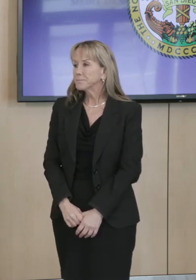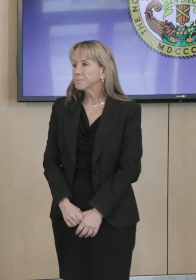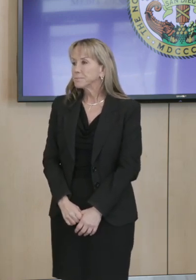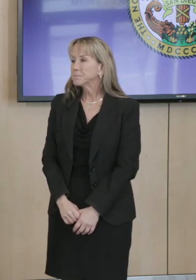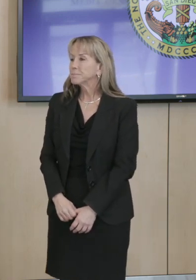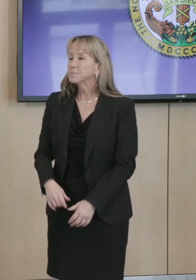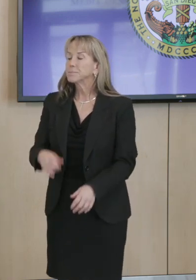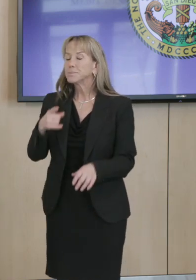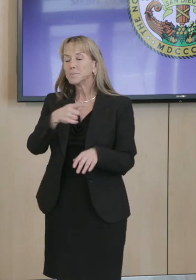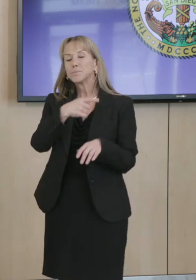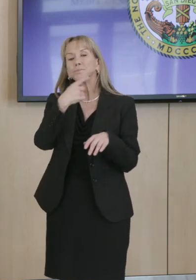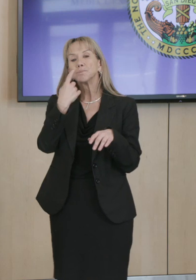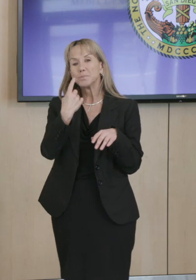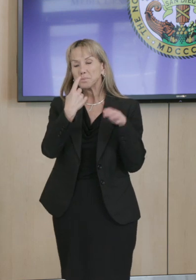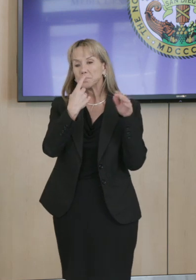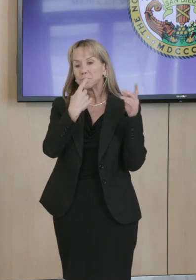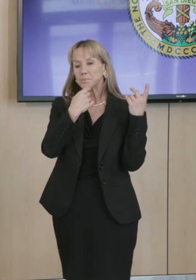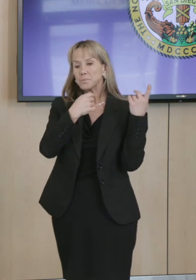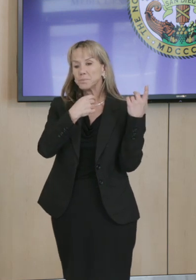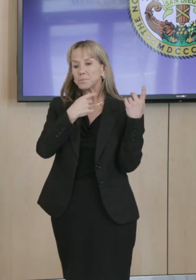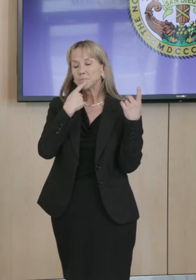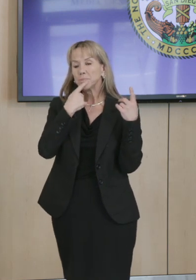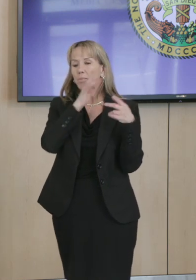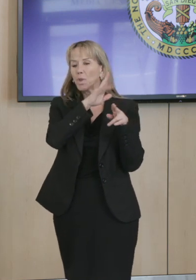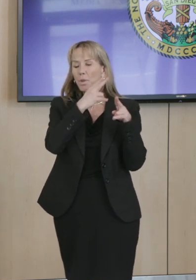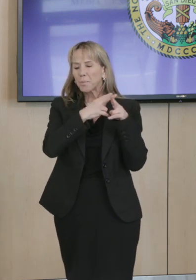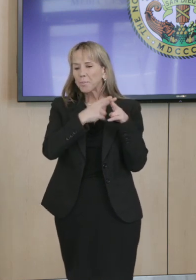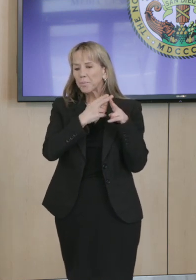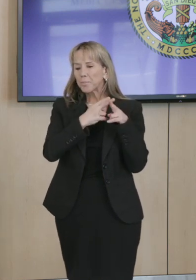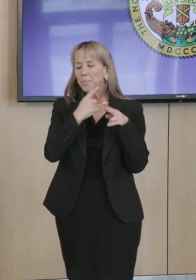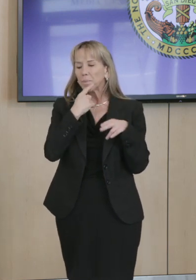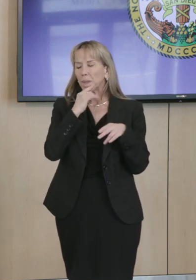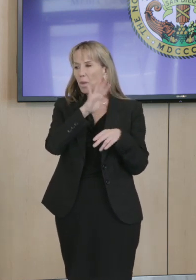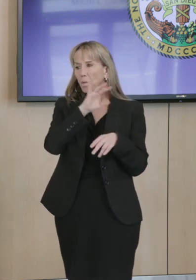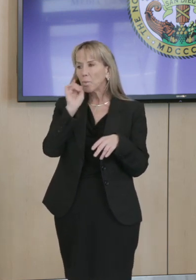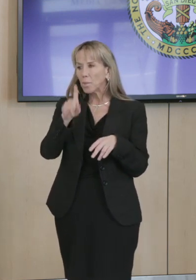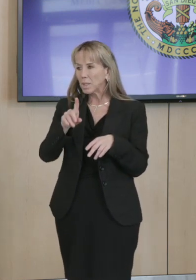Hi, caller. Please state your name, outlet, and question.